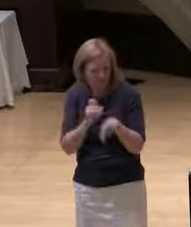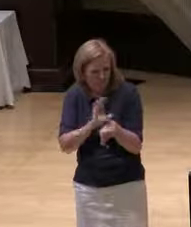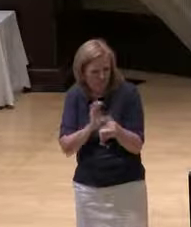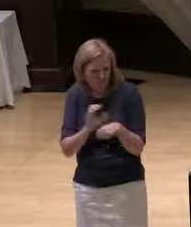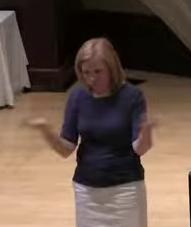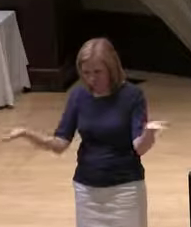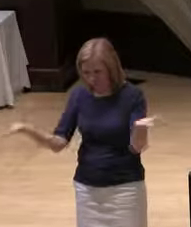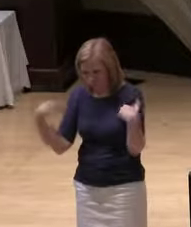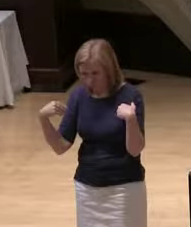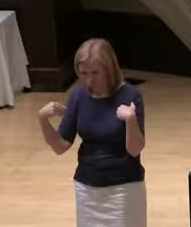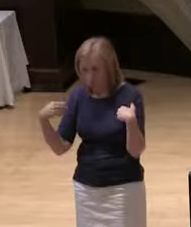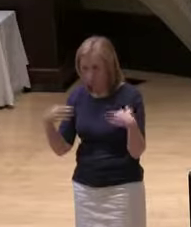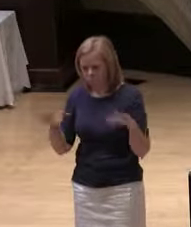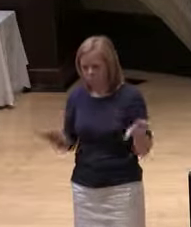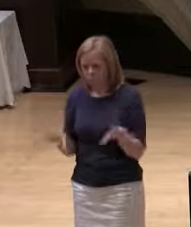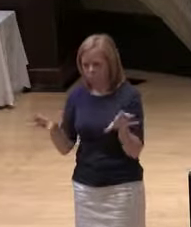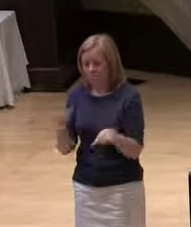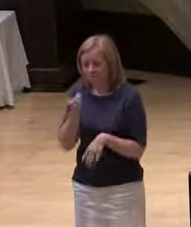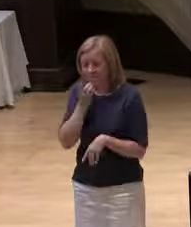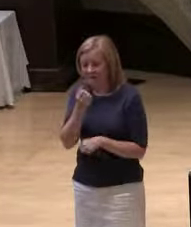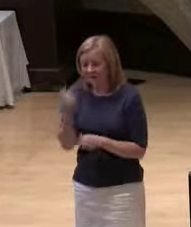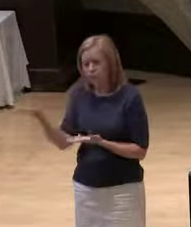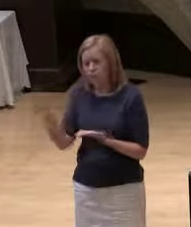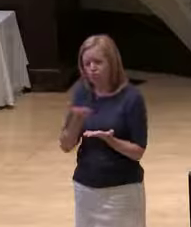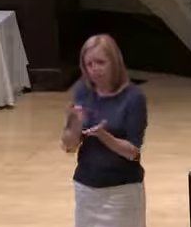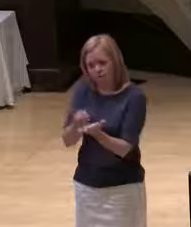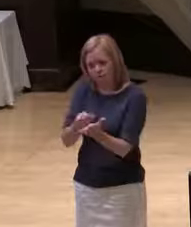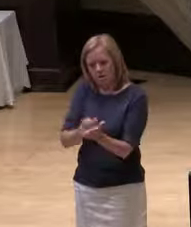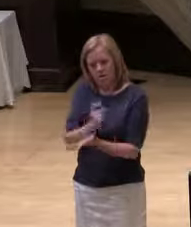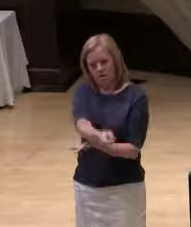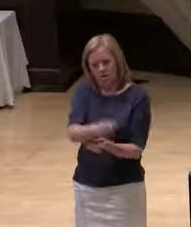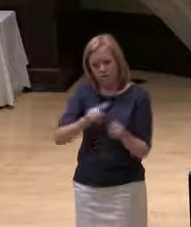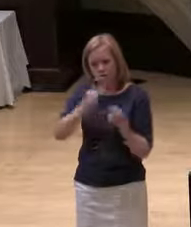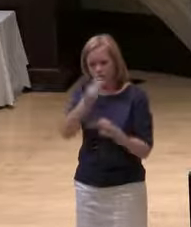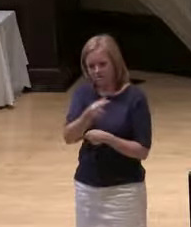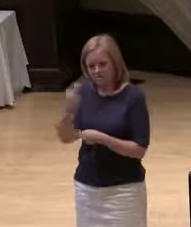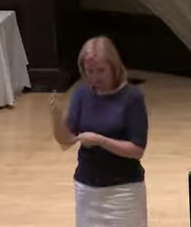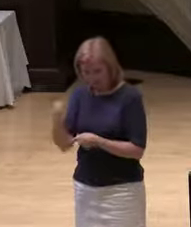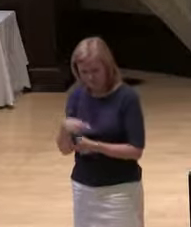church, and we put on a dinner and we ask everybody to bring a donation to Grace of God.